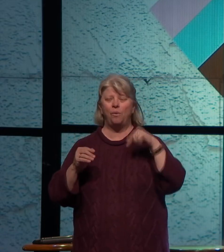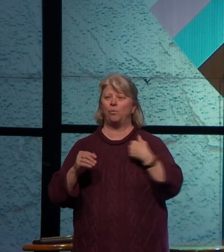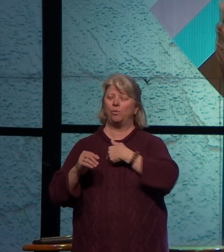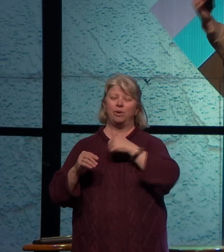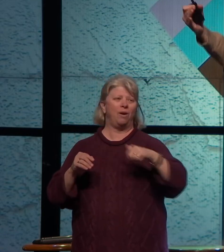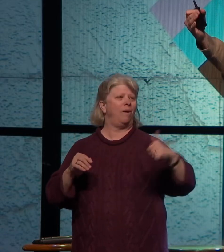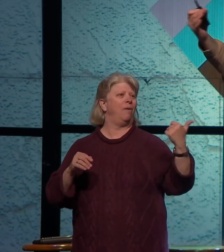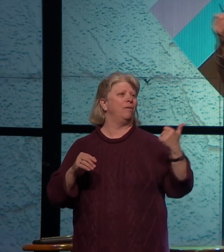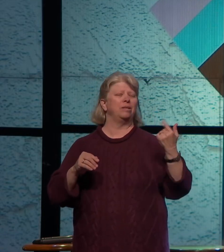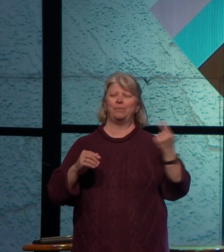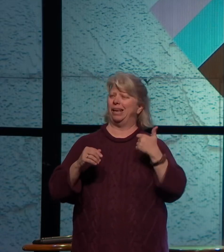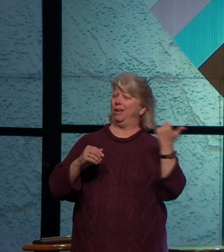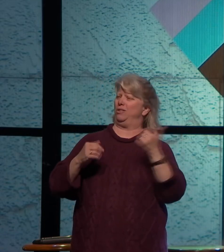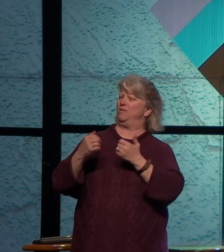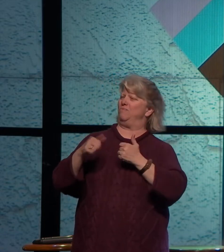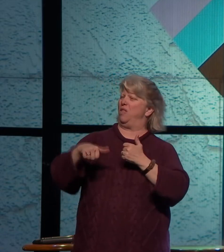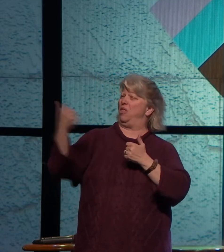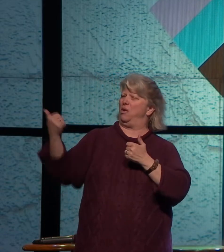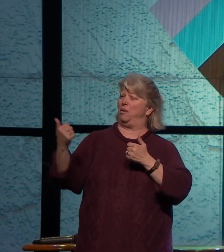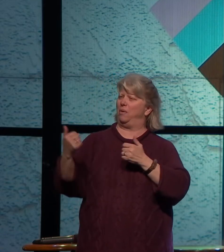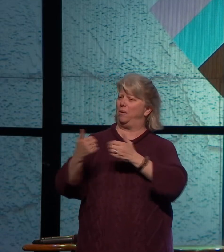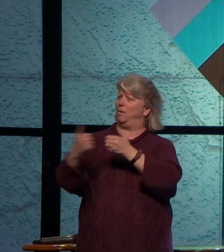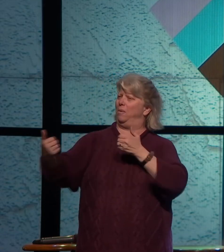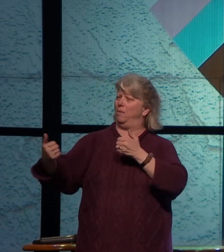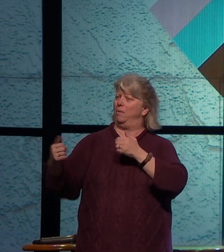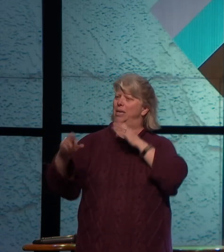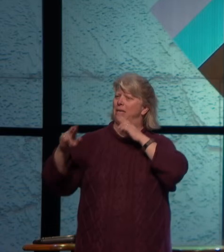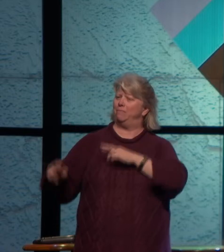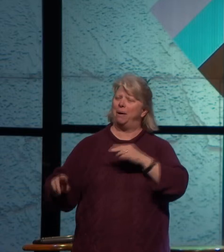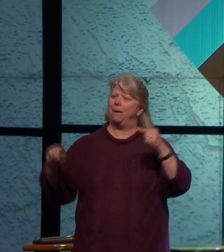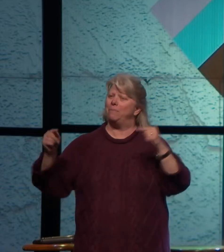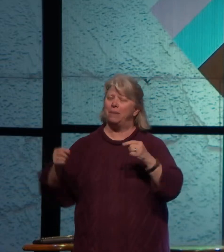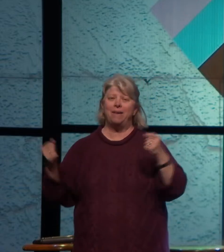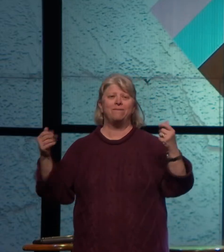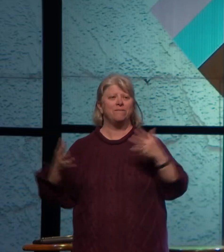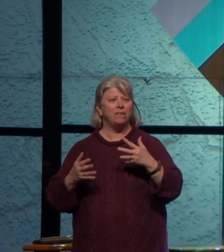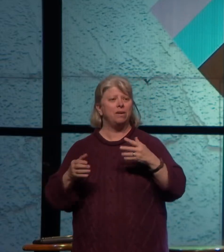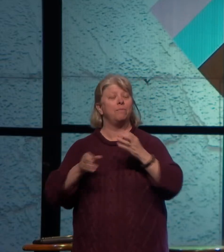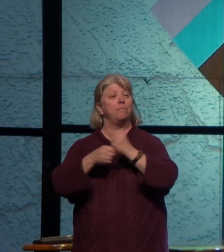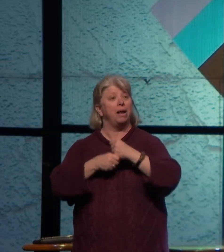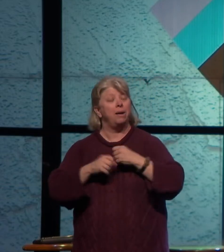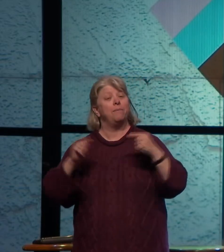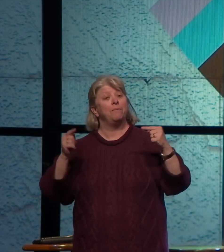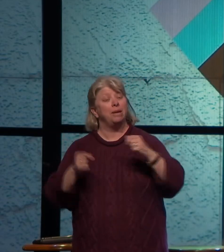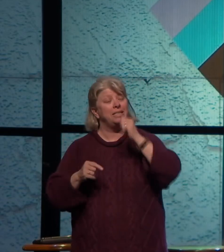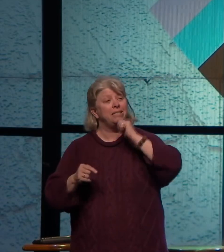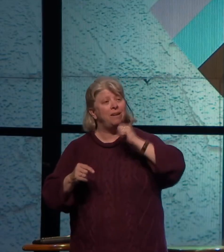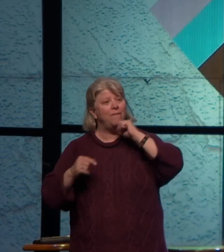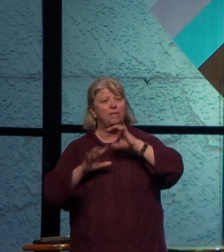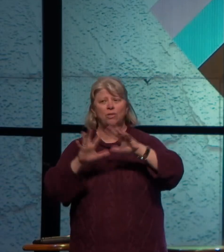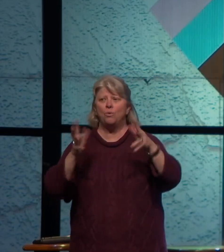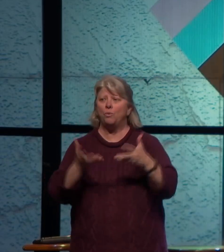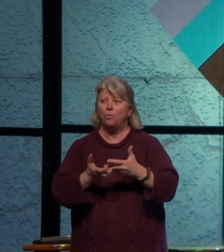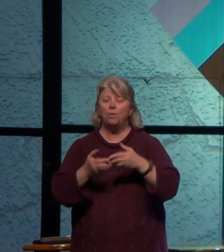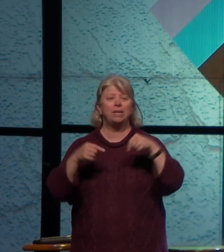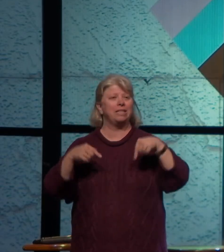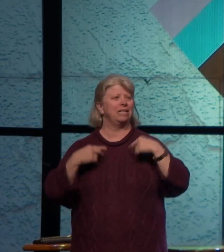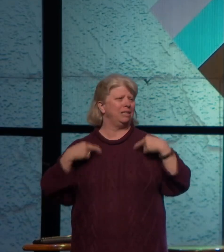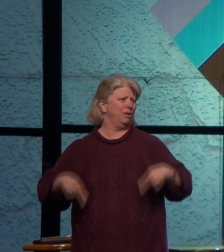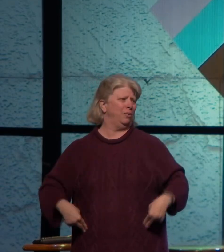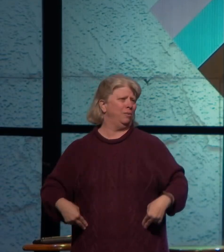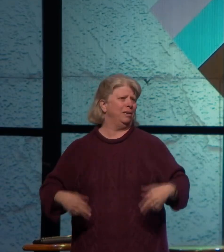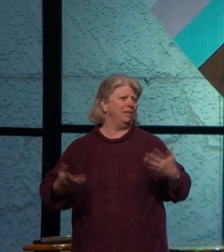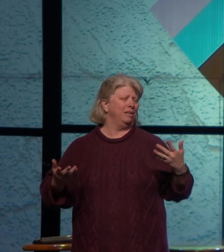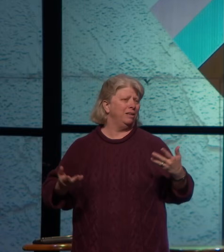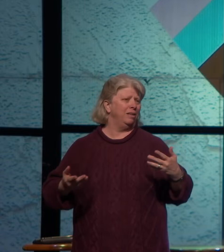other and that someone else is other, we respond in pain and fear, and we produce pain and suffering in the world. This is the human